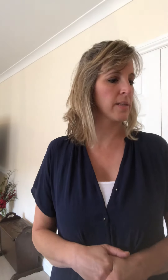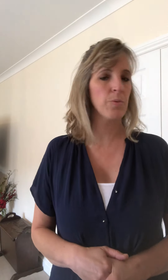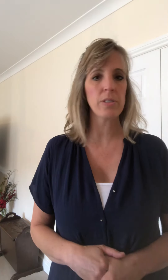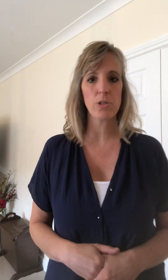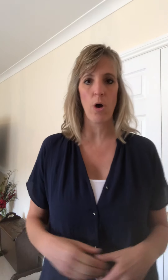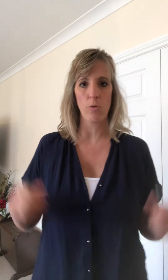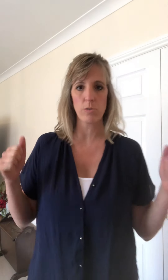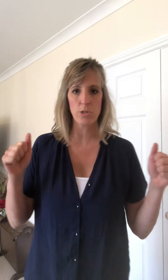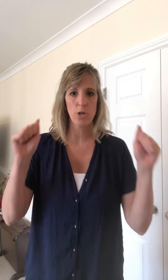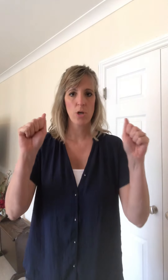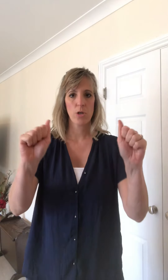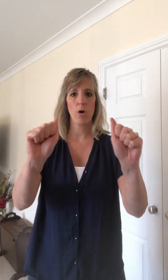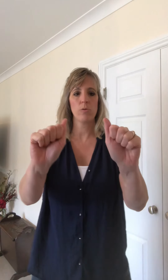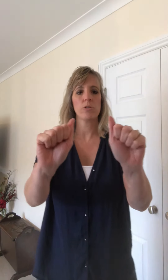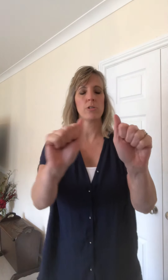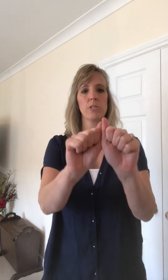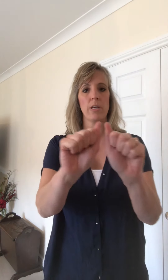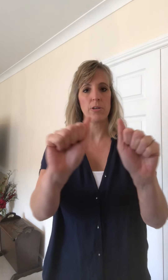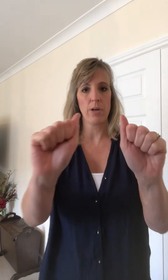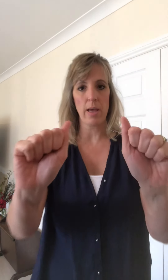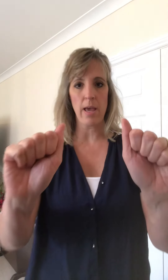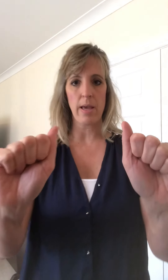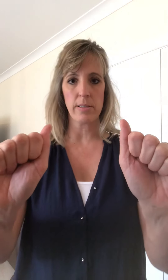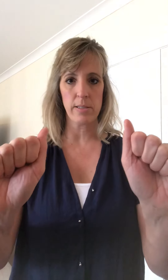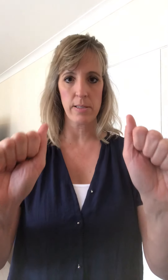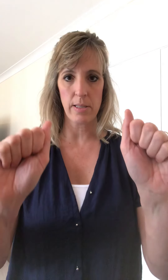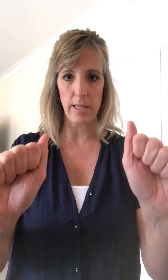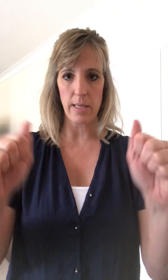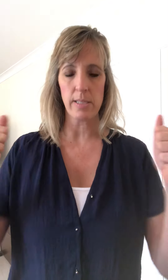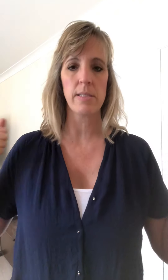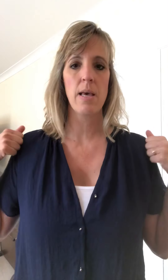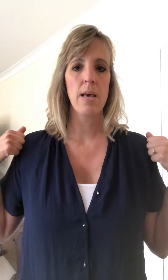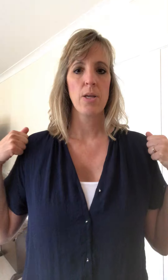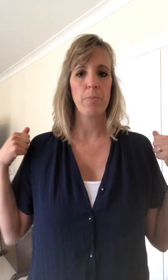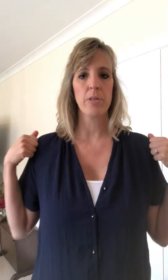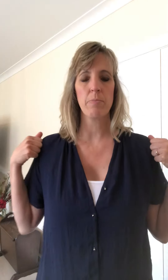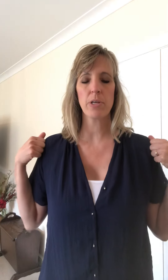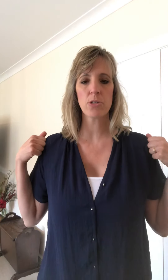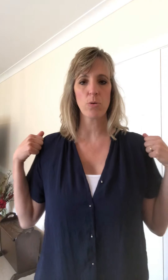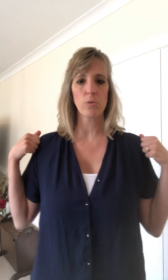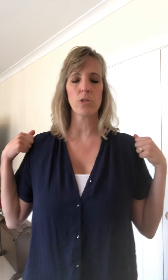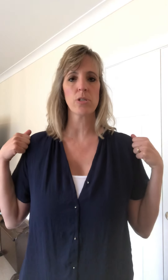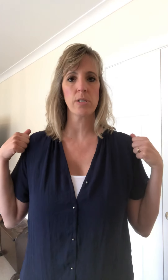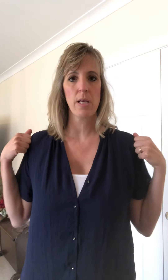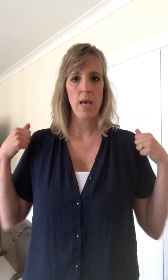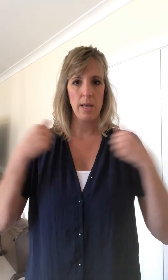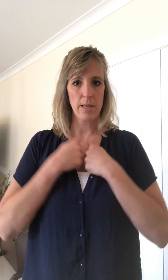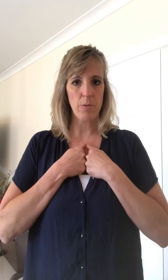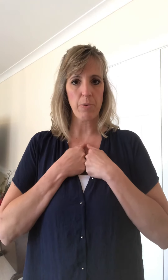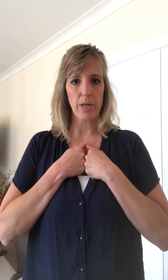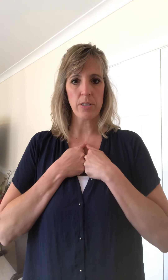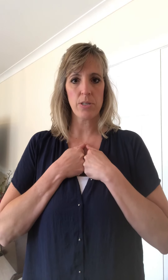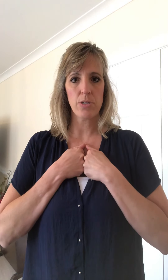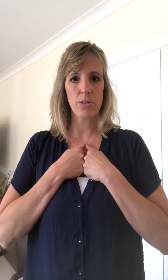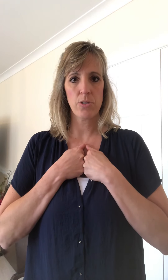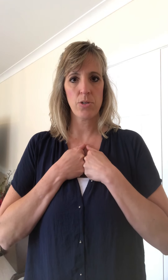one is coat. Coat, or you take your A hands like this, you put them at your shoulders, and then you bring it